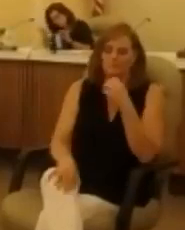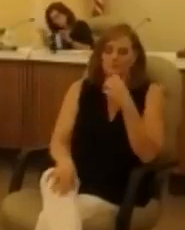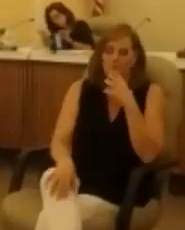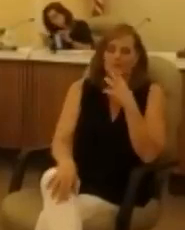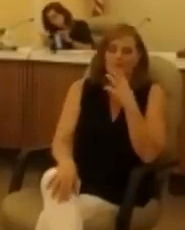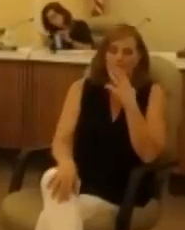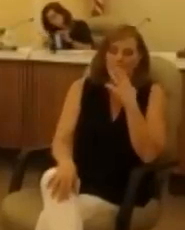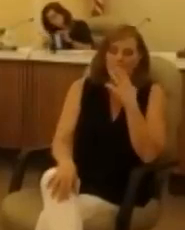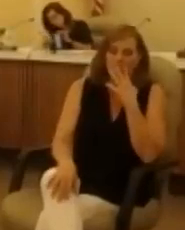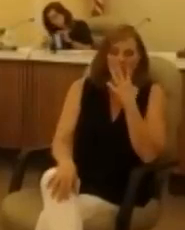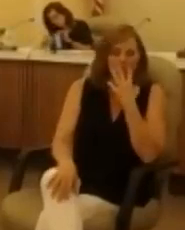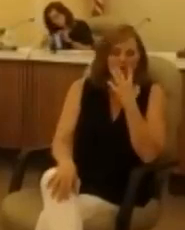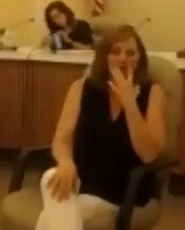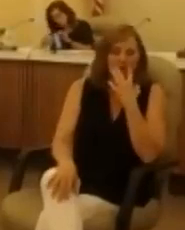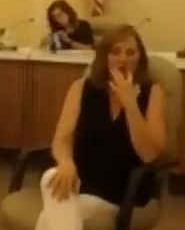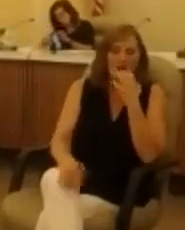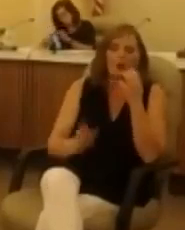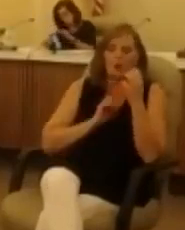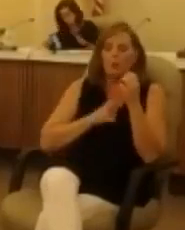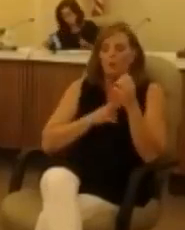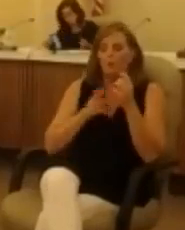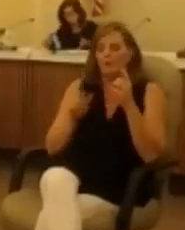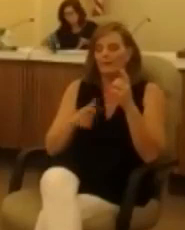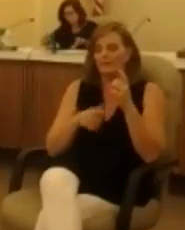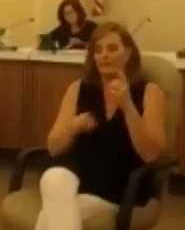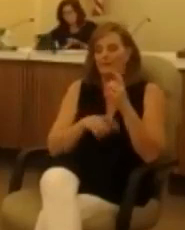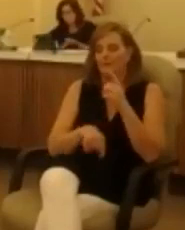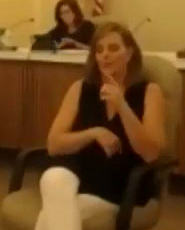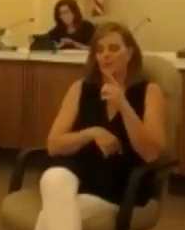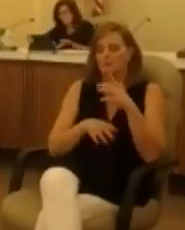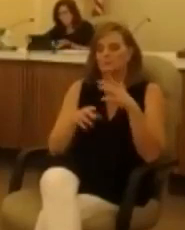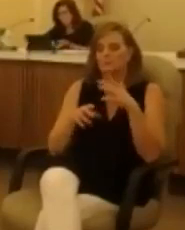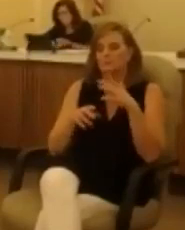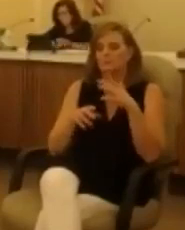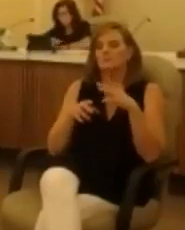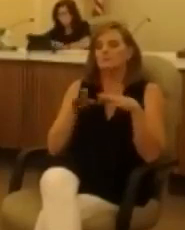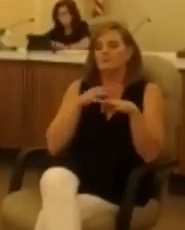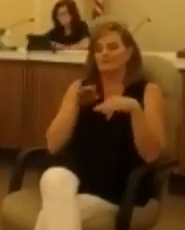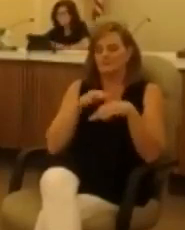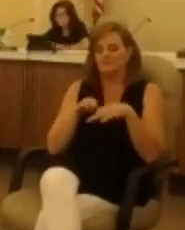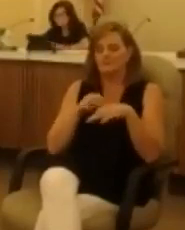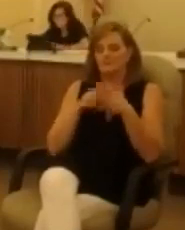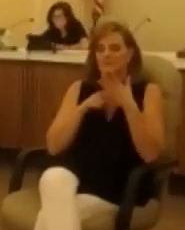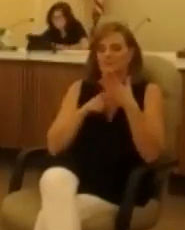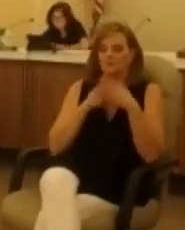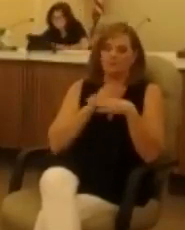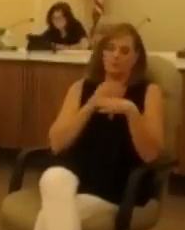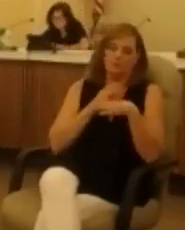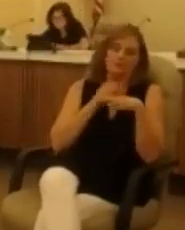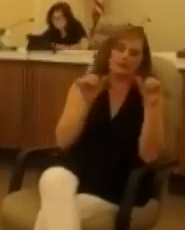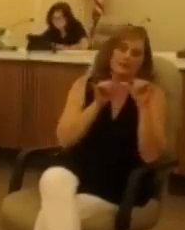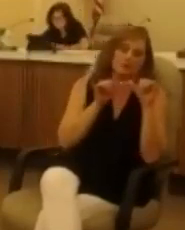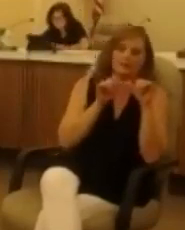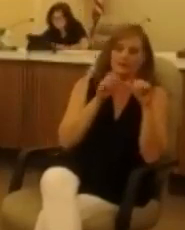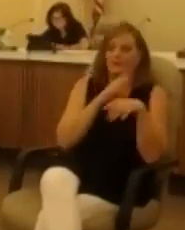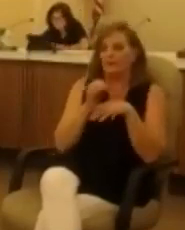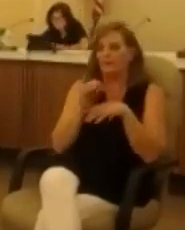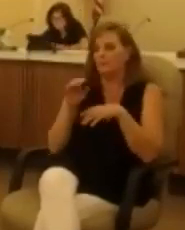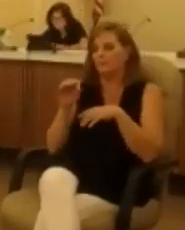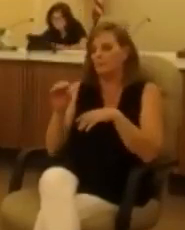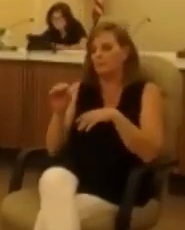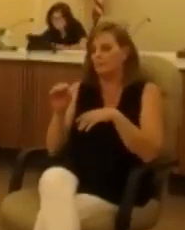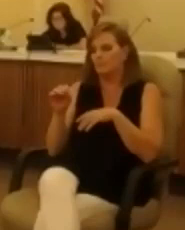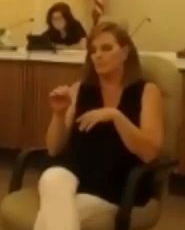as we have to have those detailed discussions between our engineering department and BME, we just put in for what